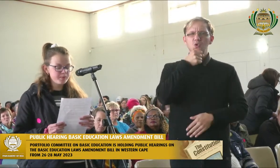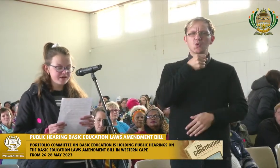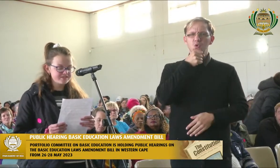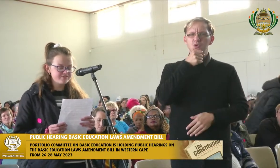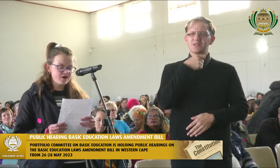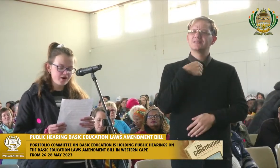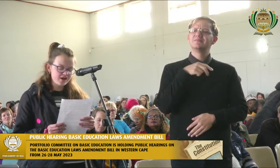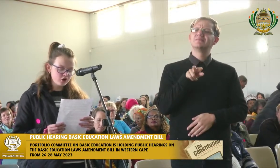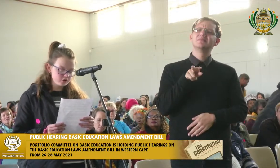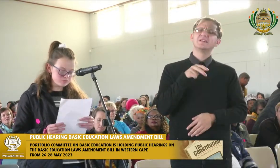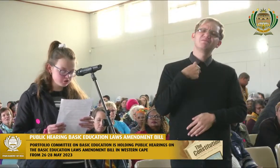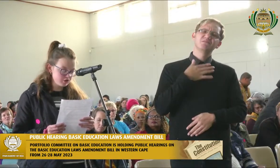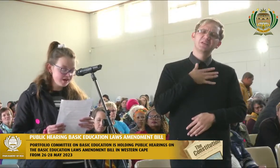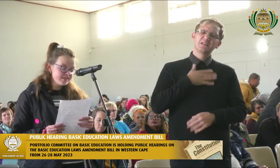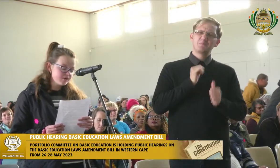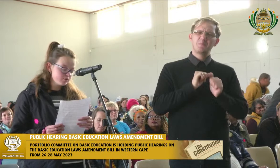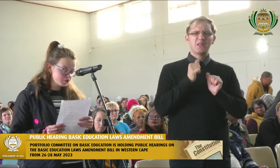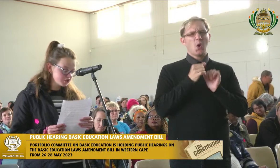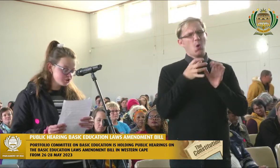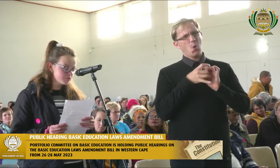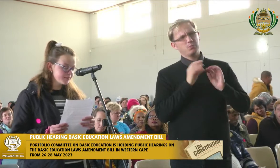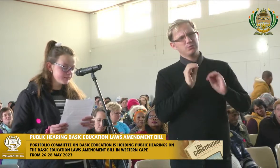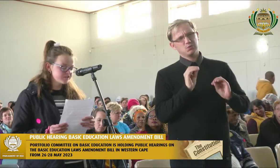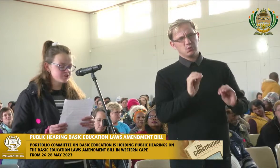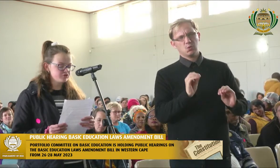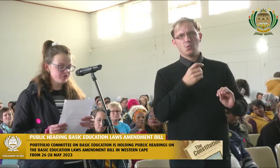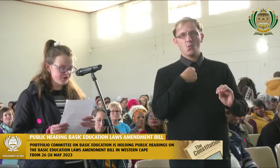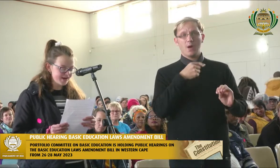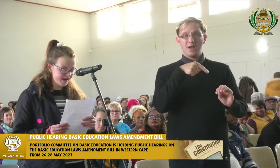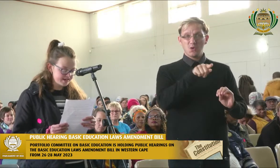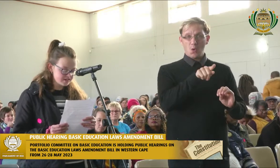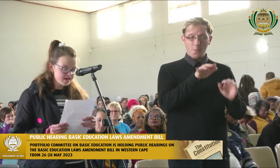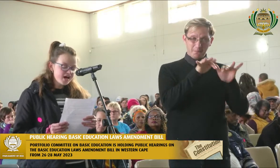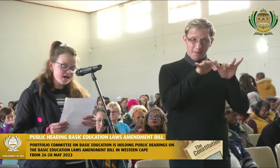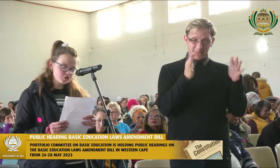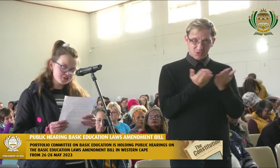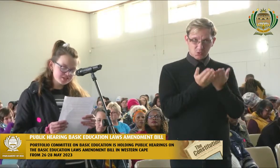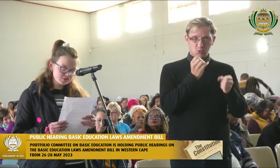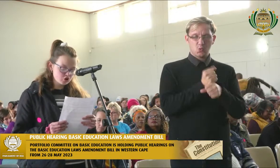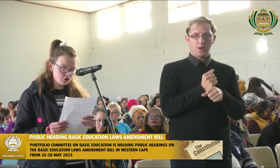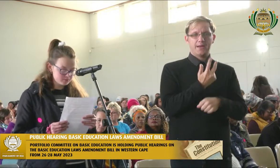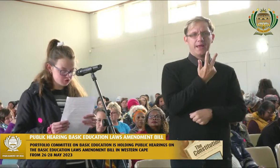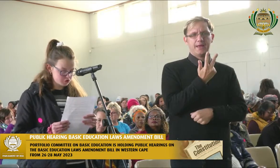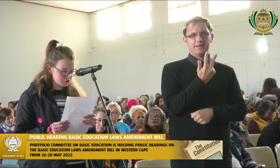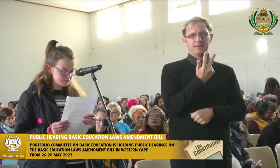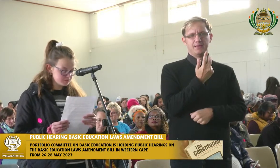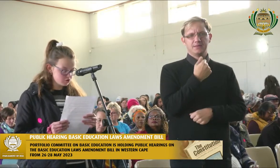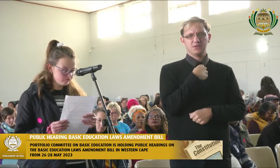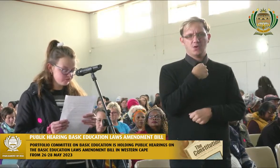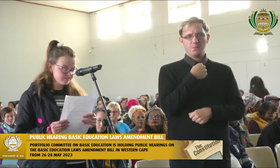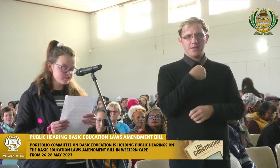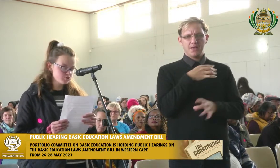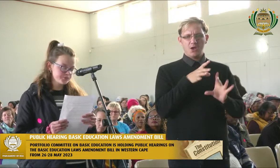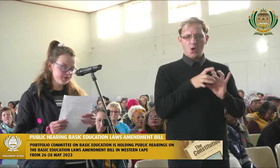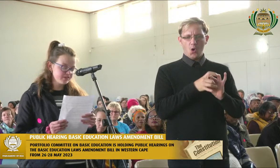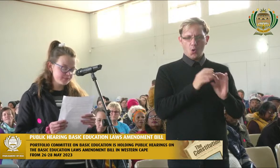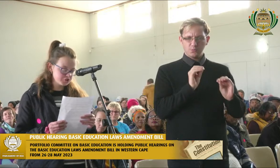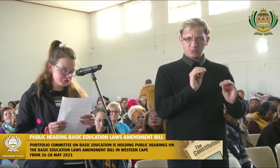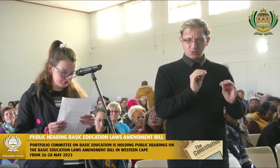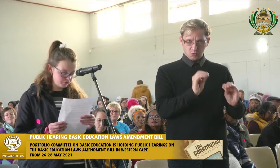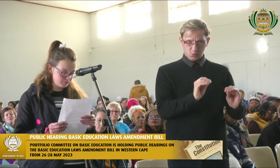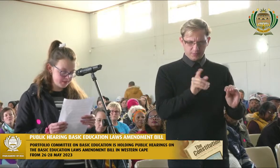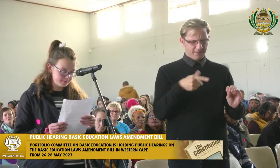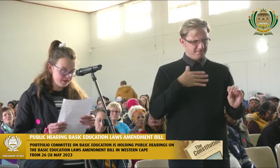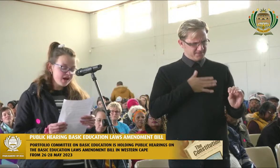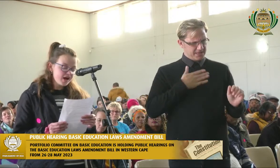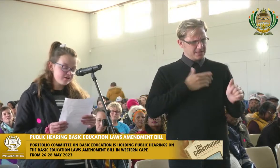thought it would be best if I rather homeschool than returning to a public school for grade 8. As her sons are homeschooled, she was confident this would be the